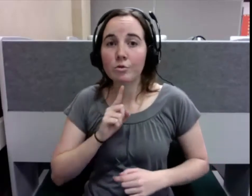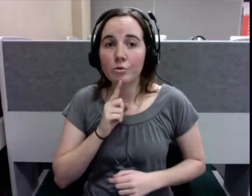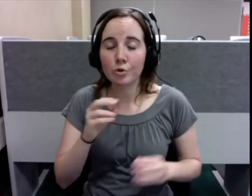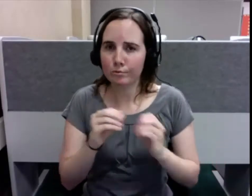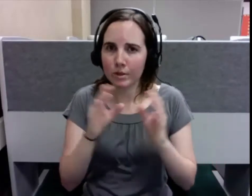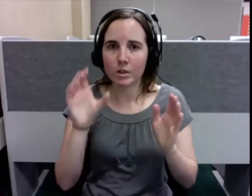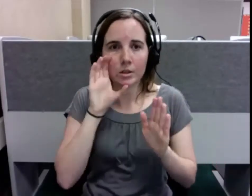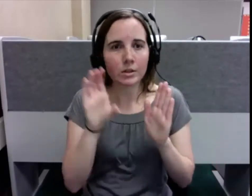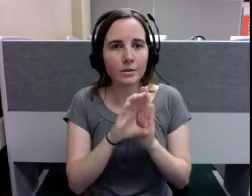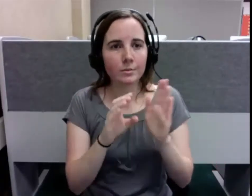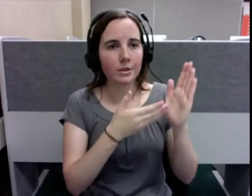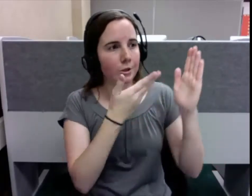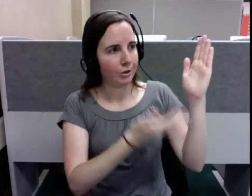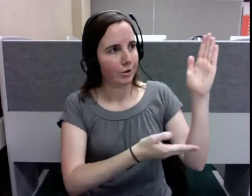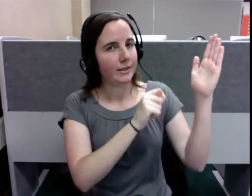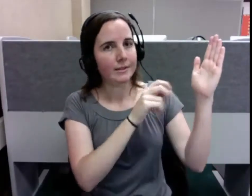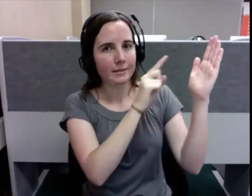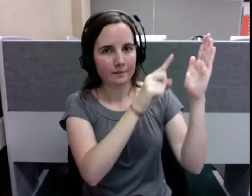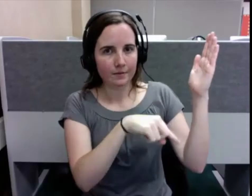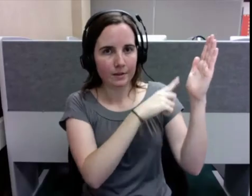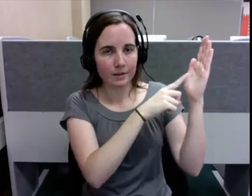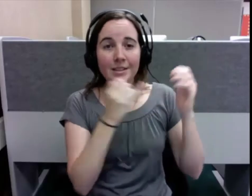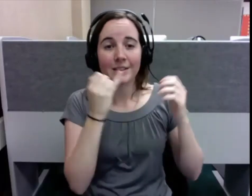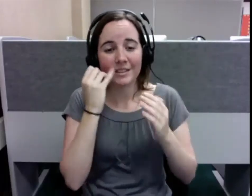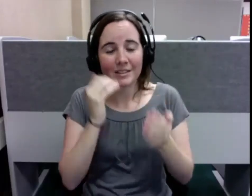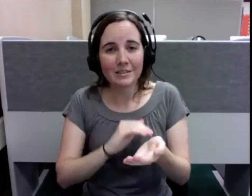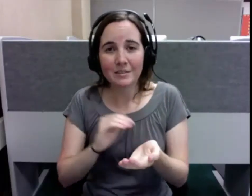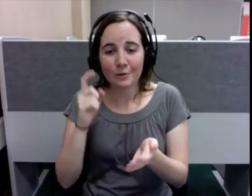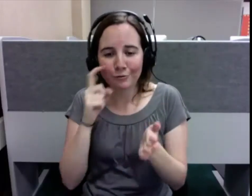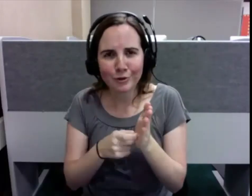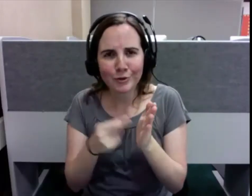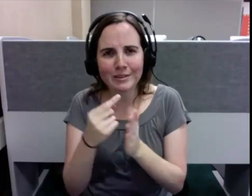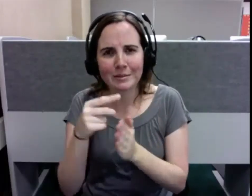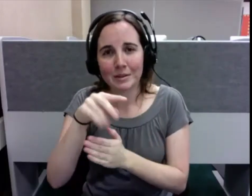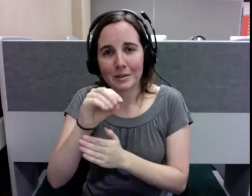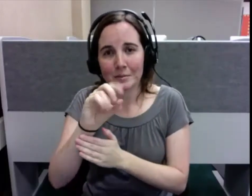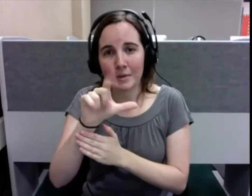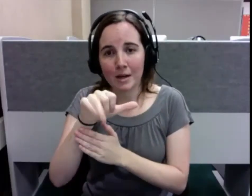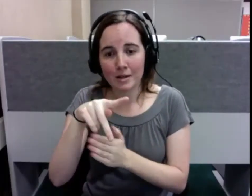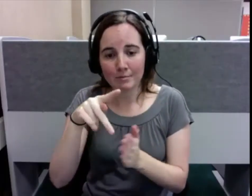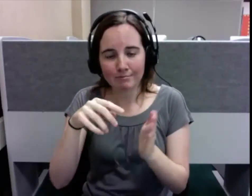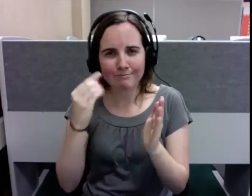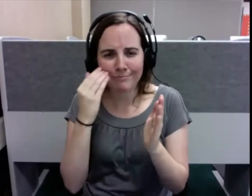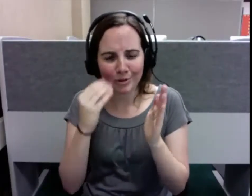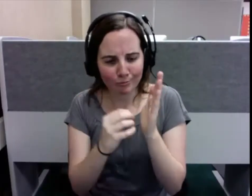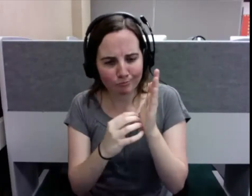small growths, which are called polyps, which are not cancerous, they are just growths. Polyps themselves are